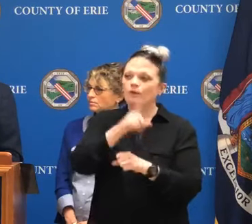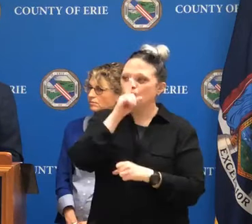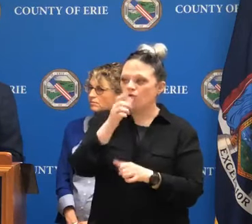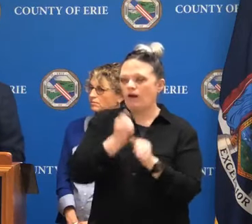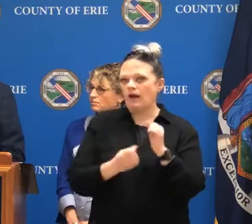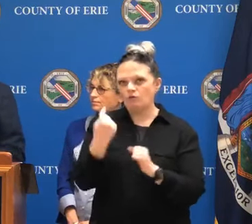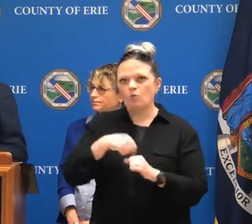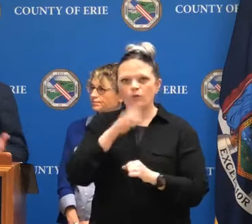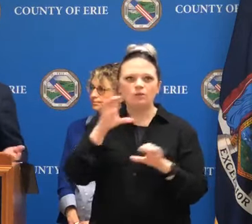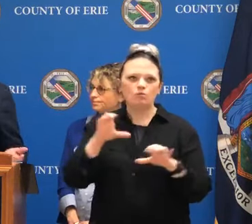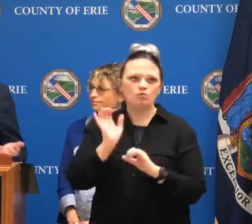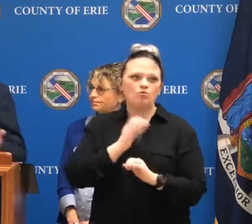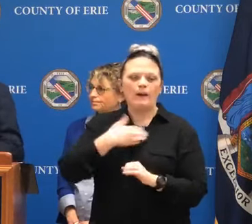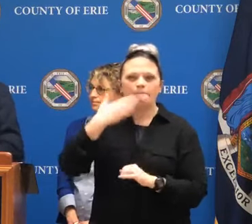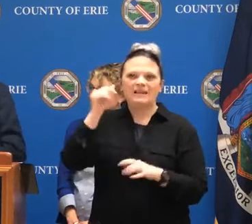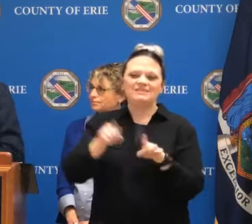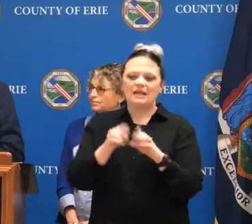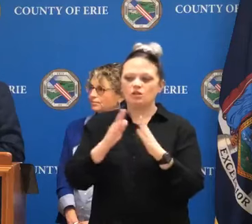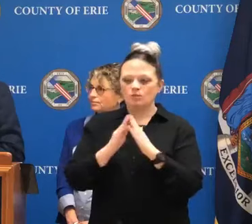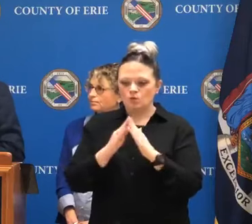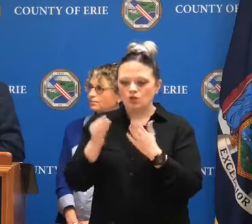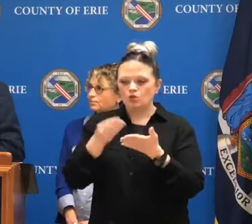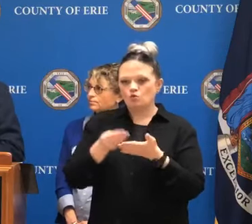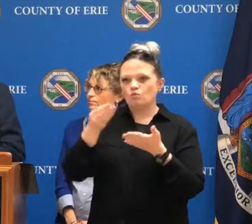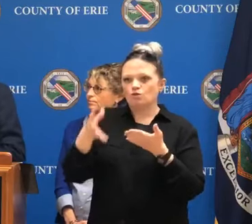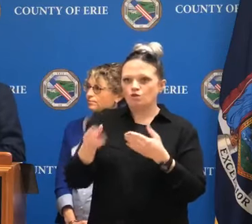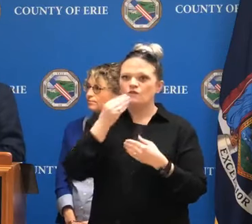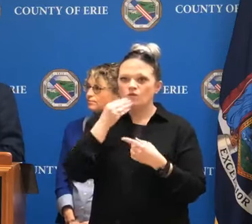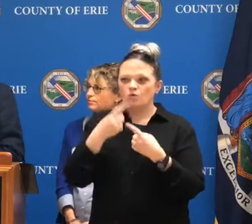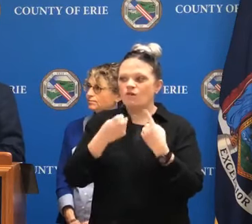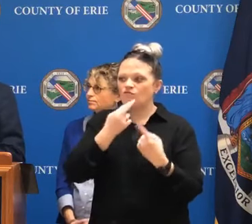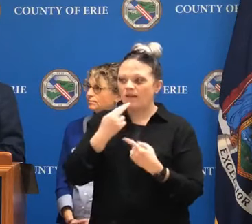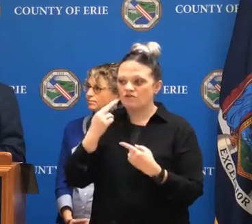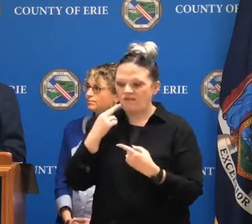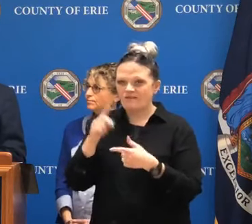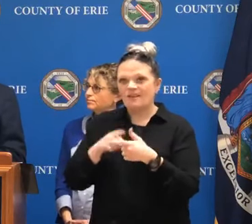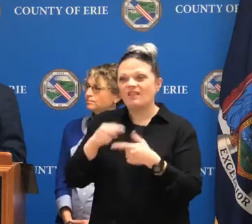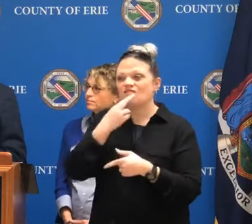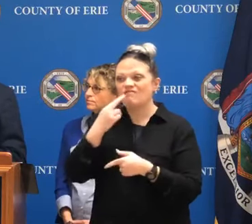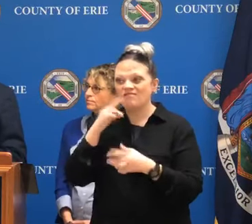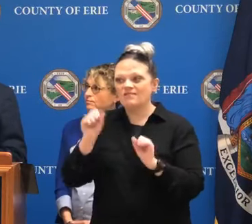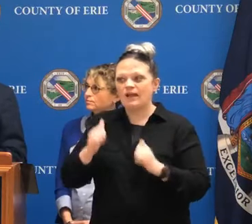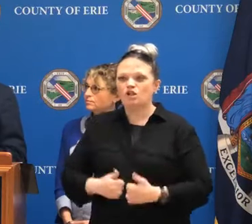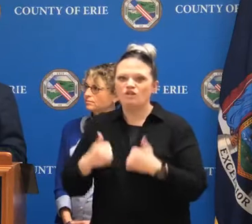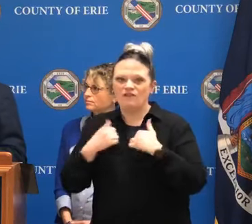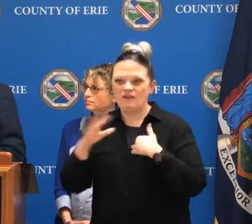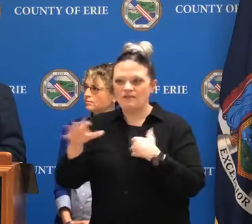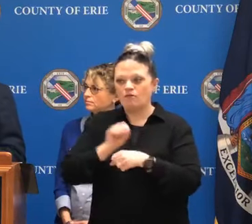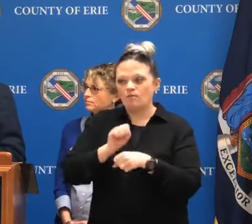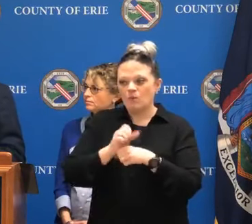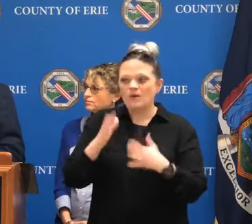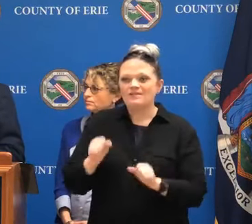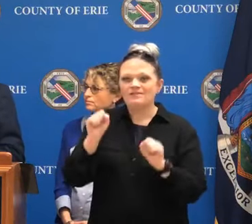that we're going to do our best as a community to purchase food from restaurants so that the restaurants can survive and their employees can get